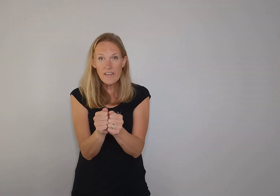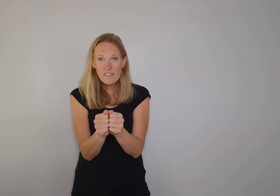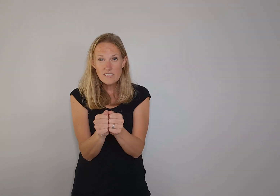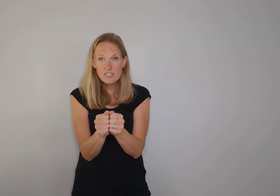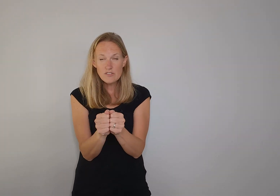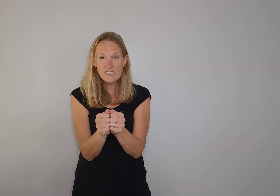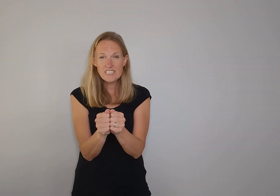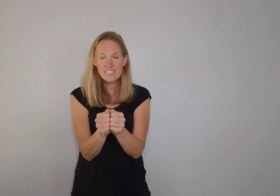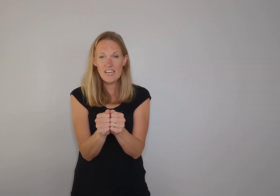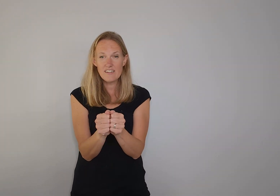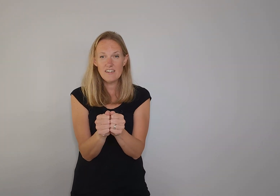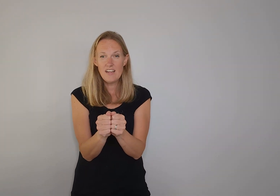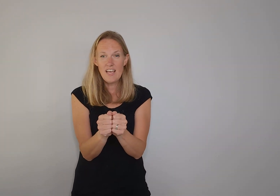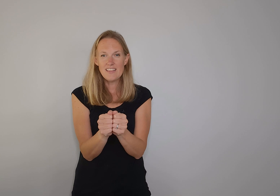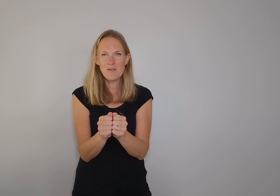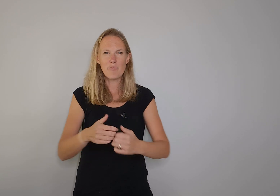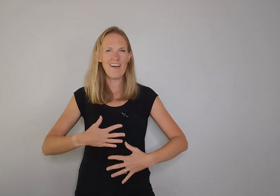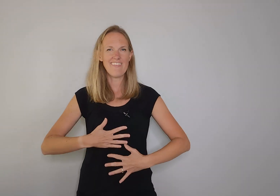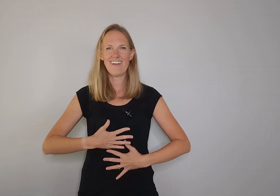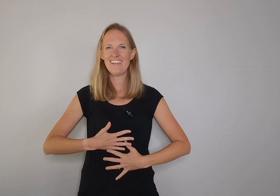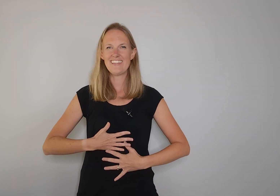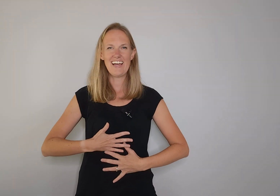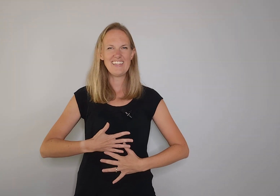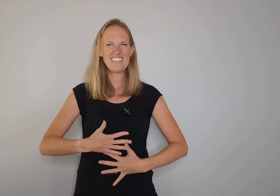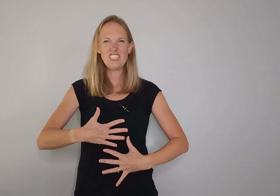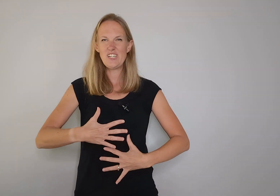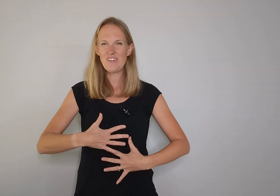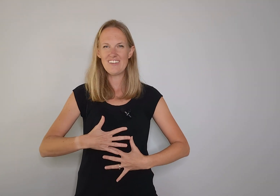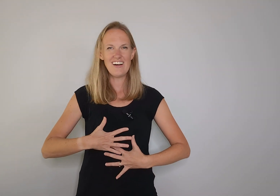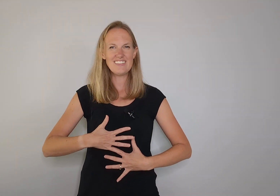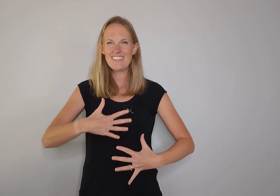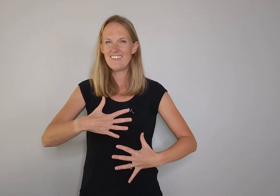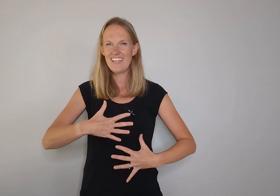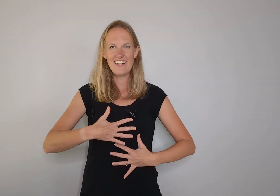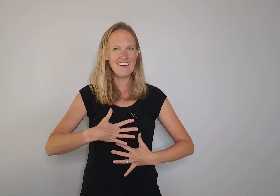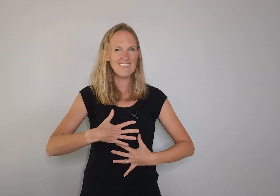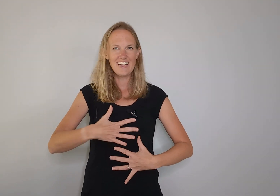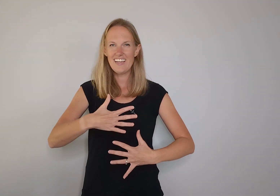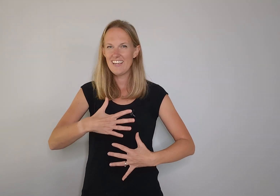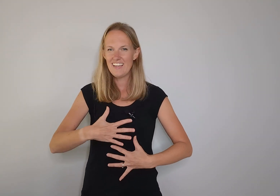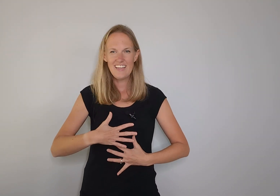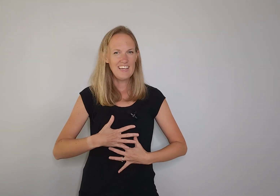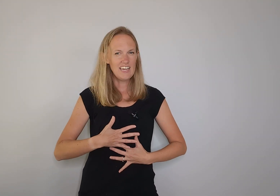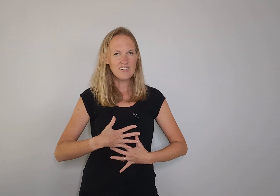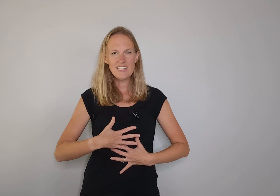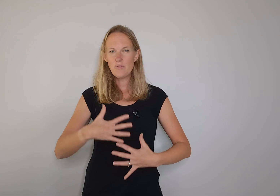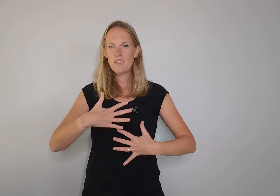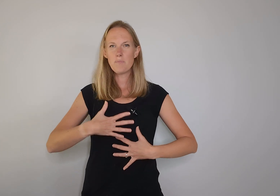with two fists together, and then breath. I like that. You get to show your lungs going in and out, okay? Everything with